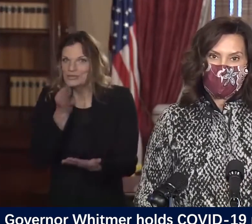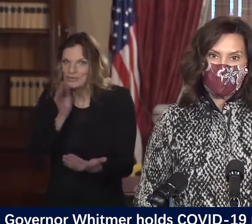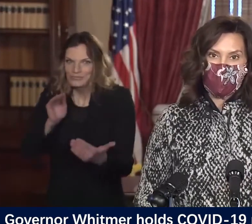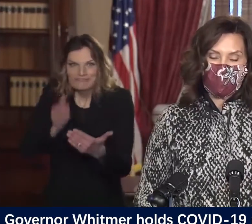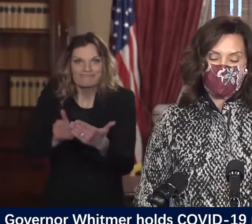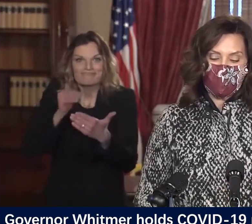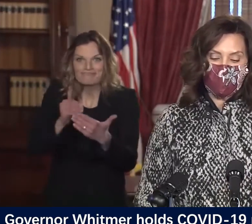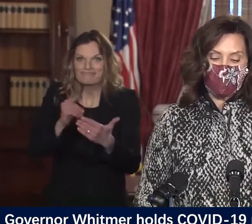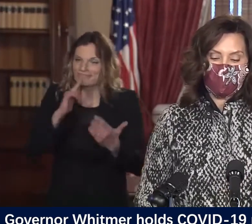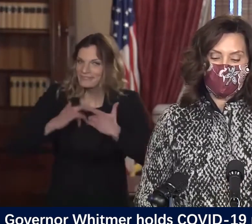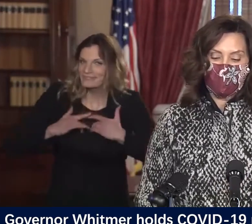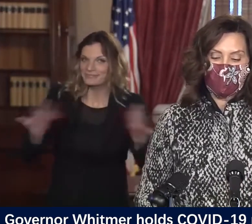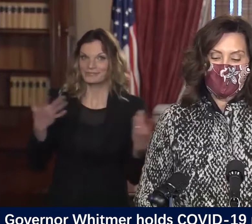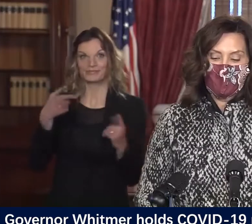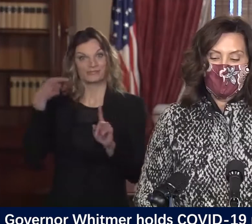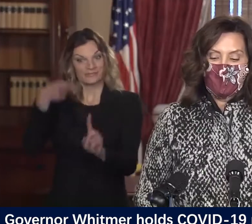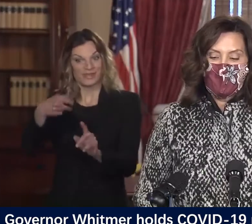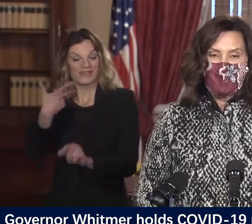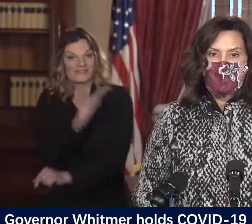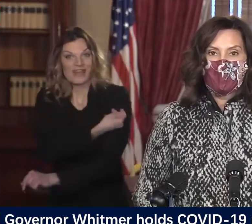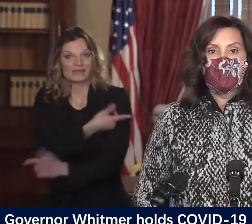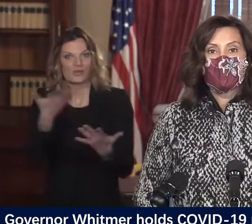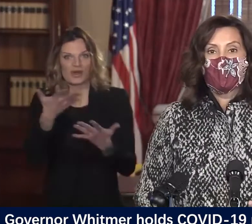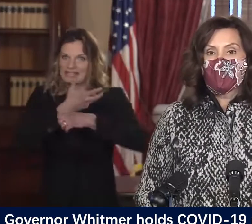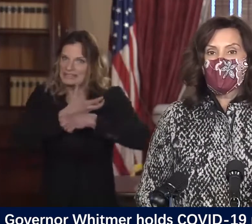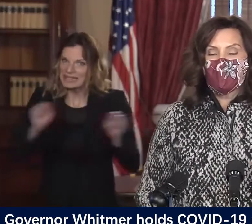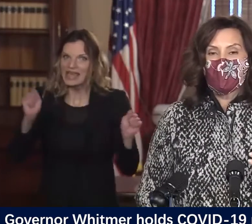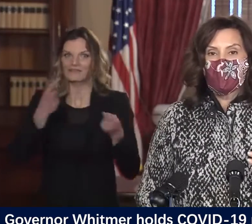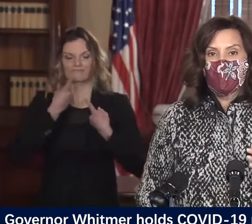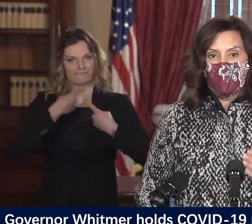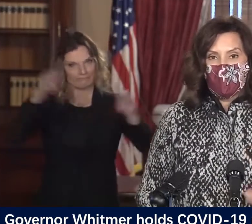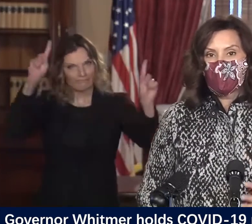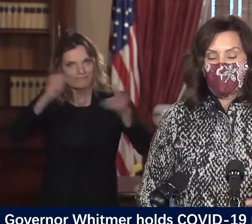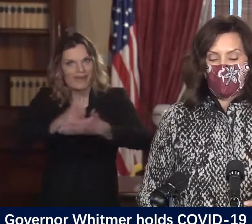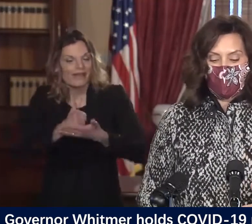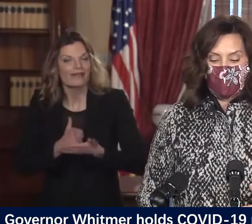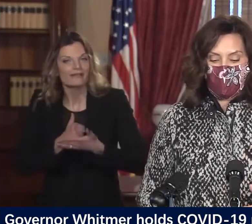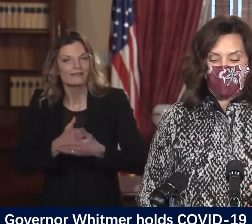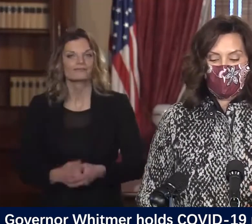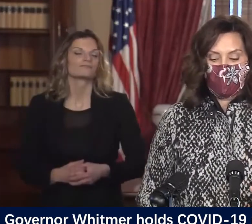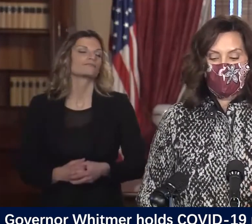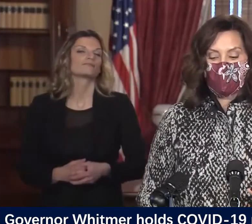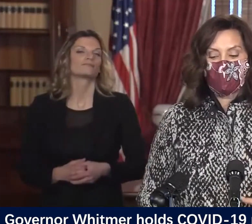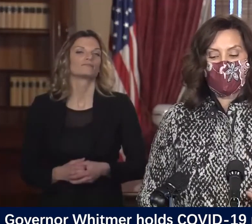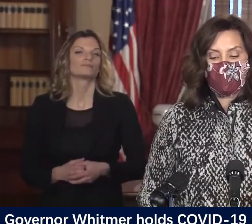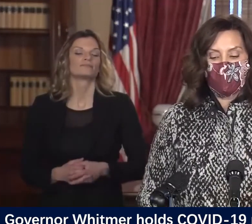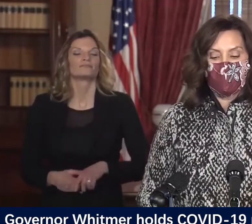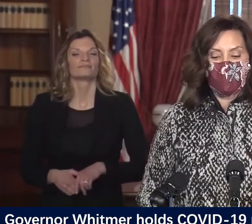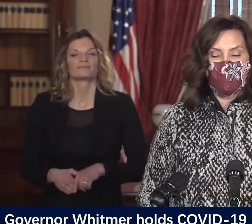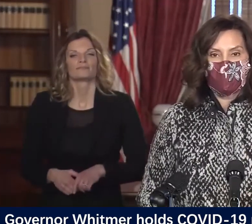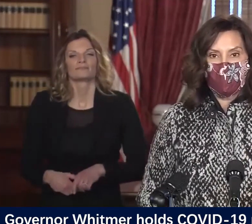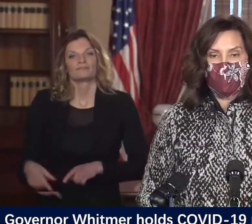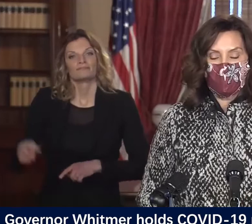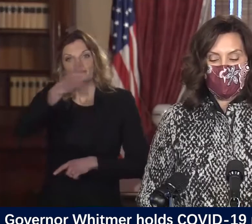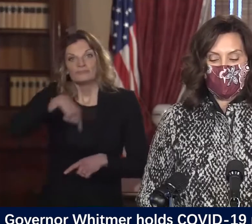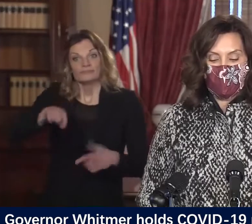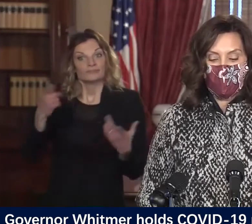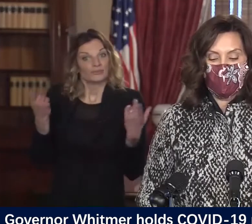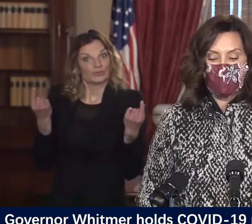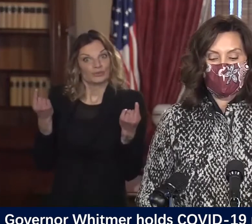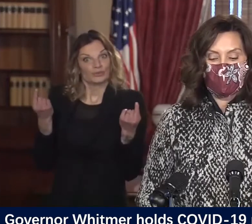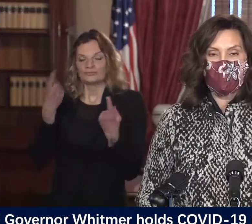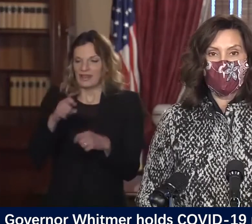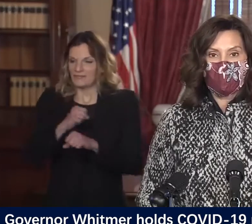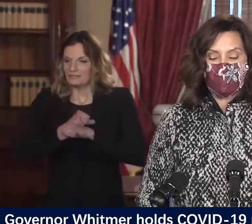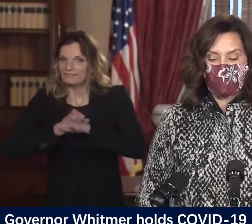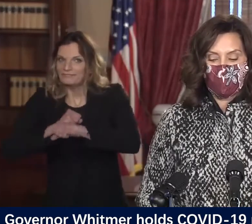an effective and safe vaccine. And we've got to all do our part to protect one another until we eliminate